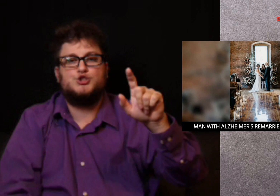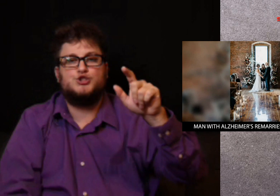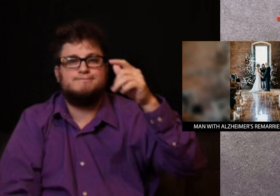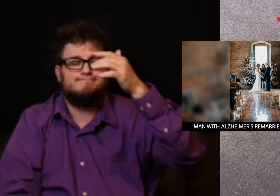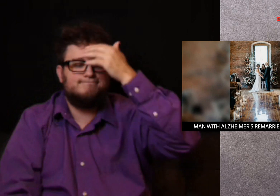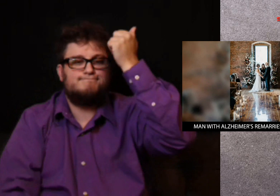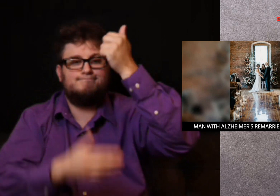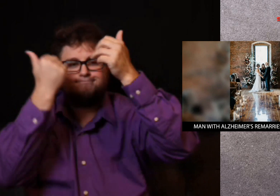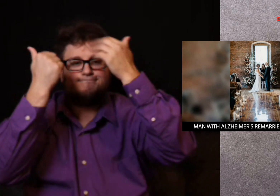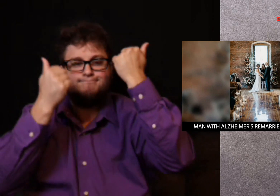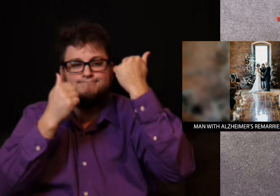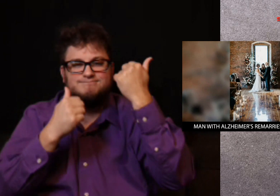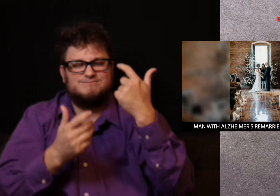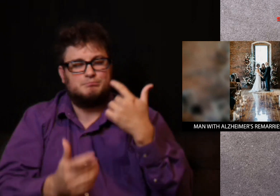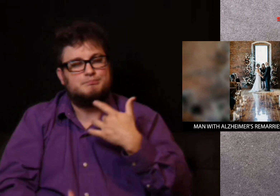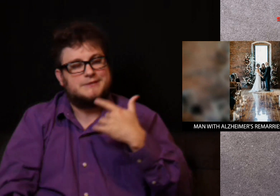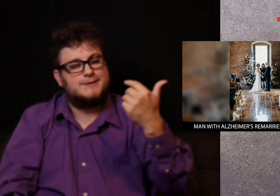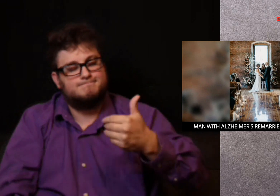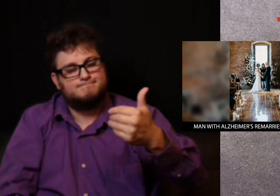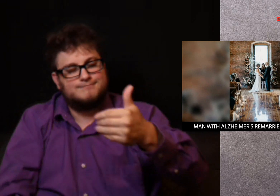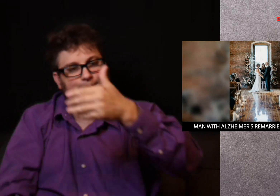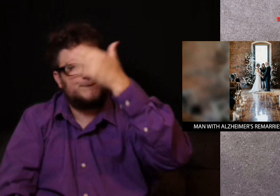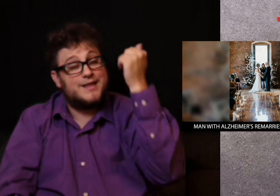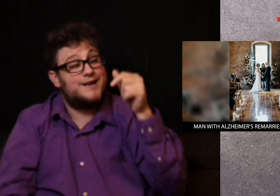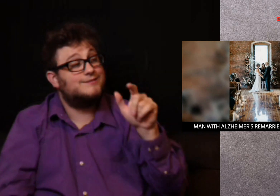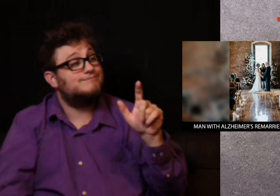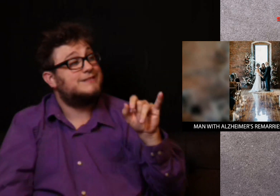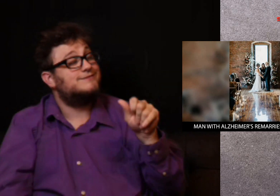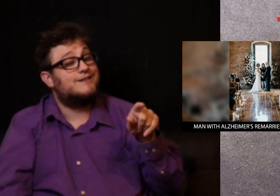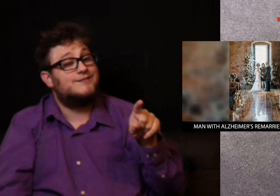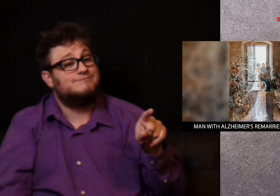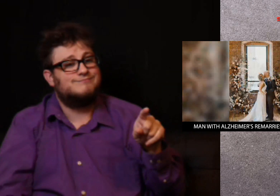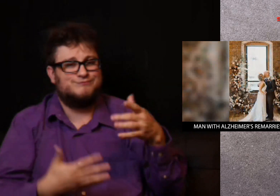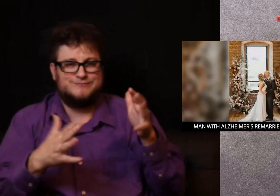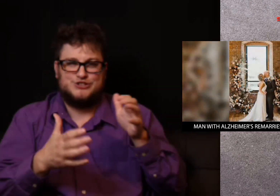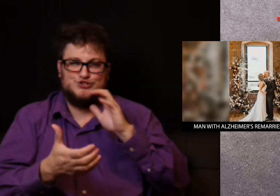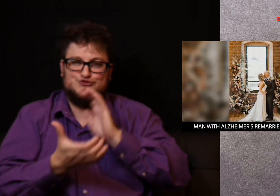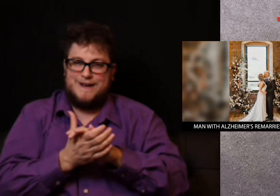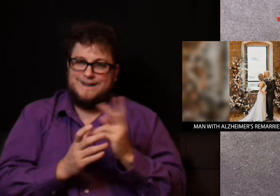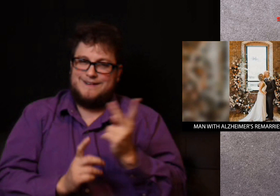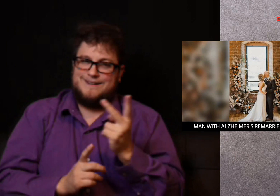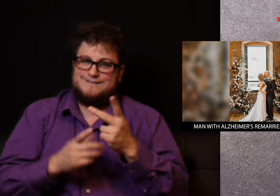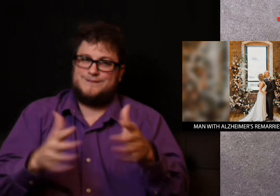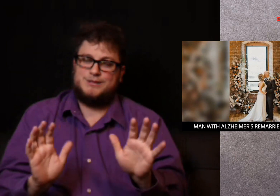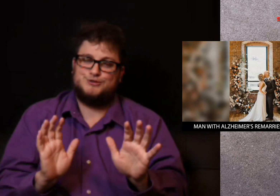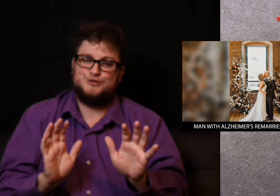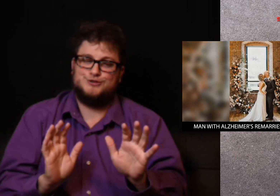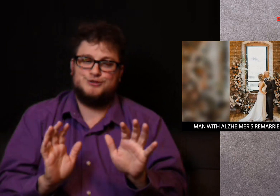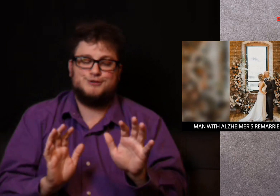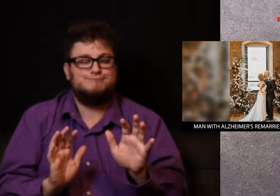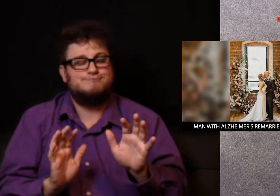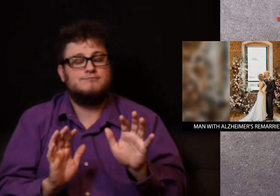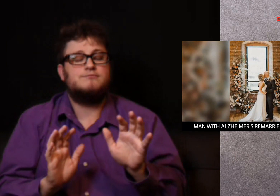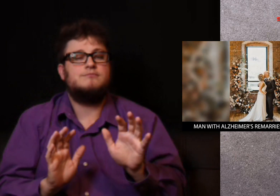Peter has Alzheimer's and often forgets Lisa is his wife.